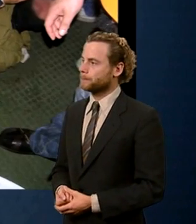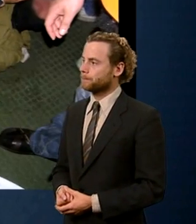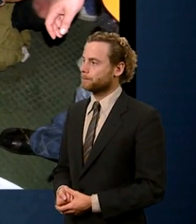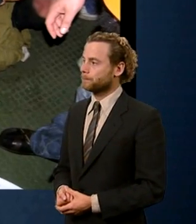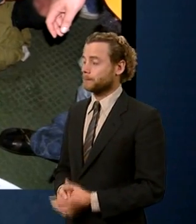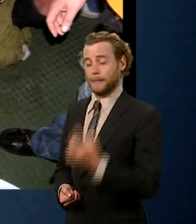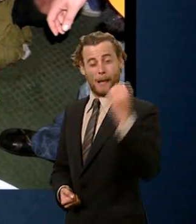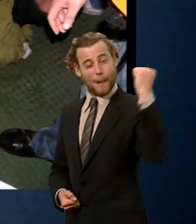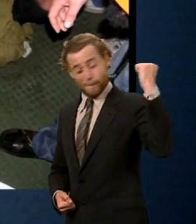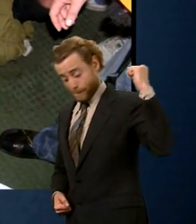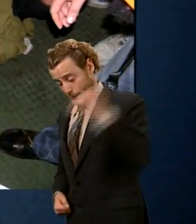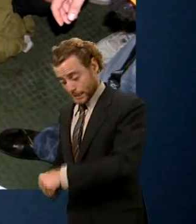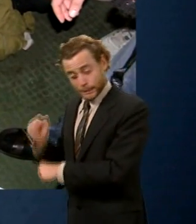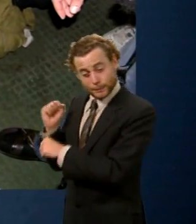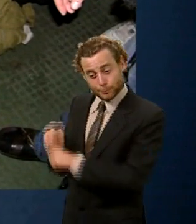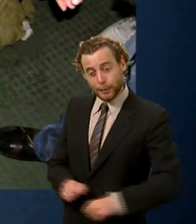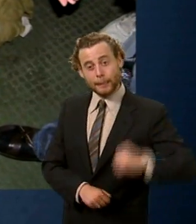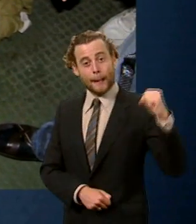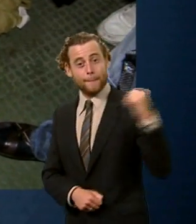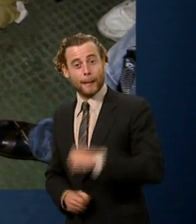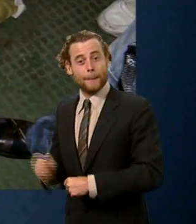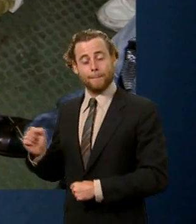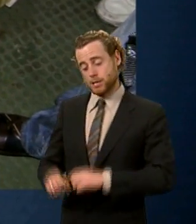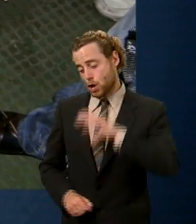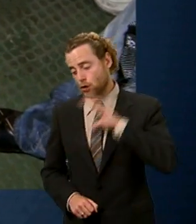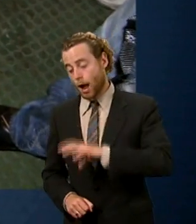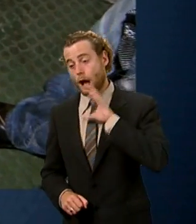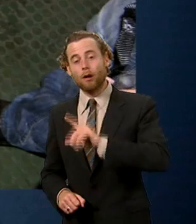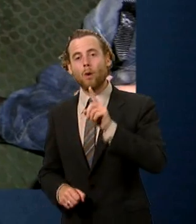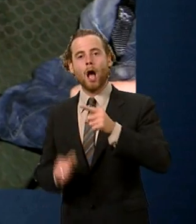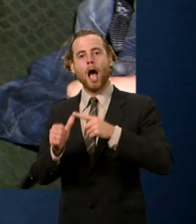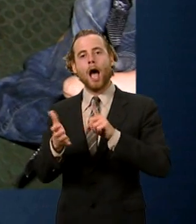The beating was continuous, and the cries of Allah Akbar.